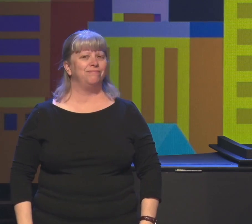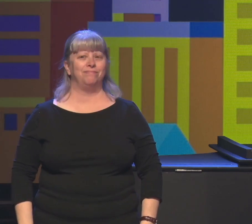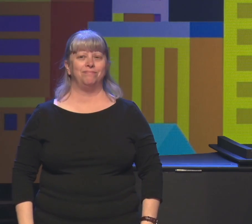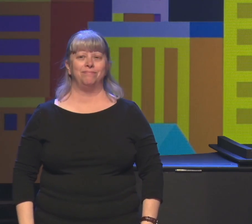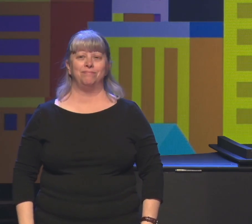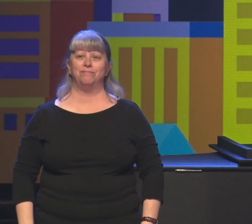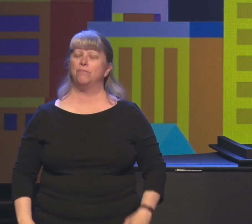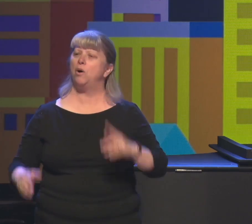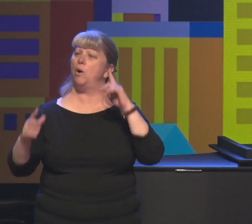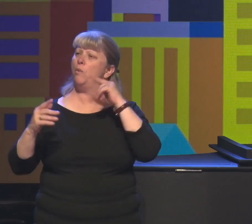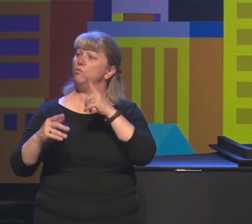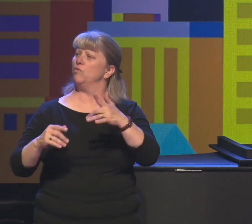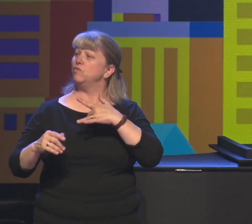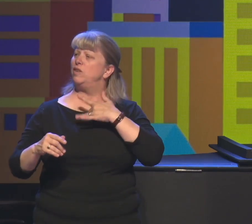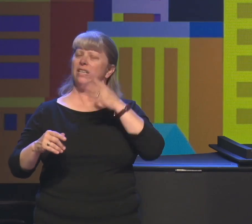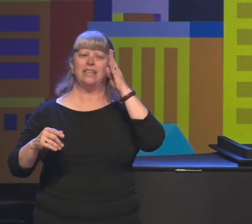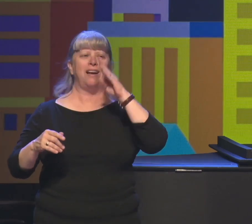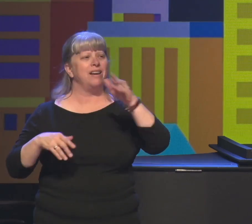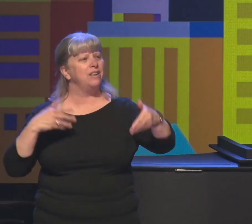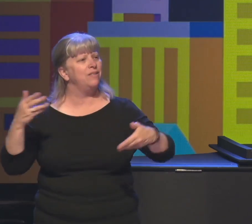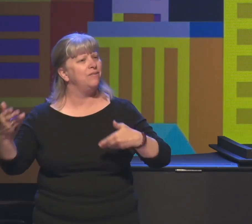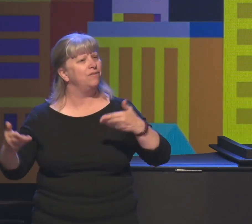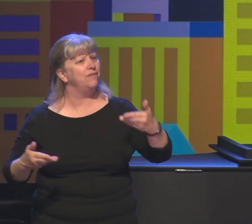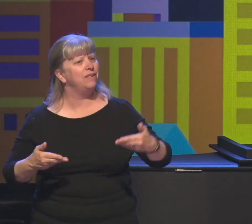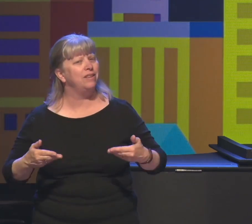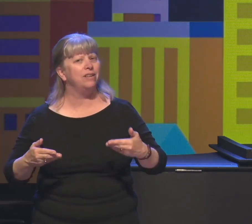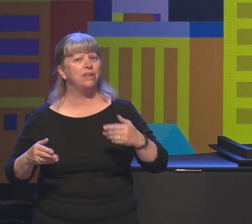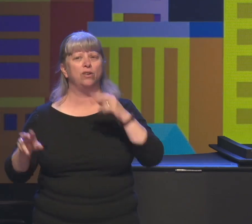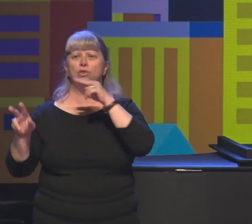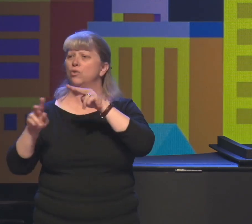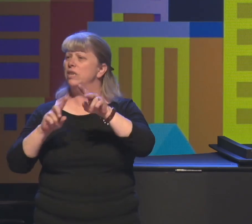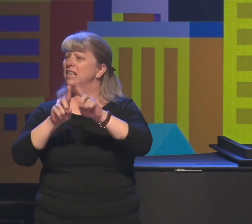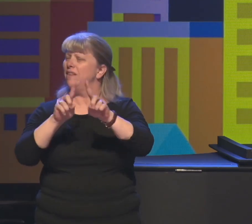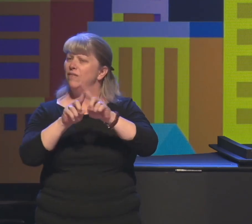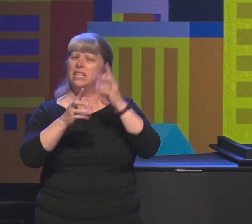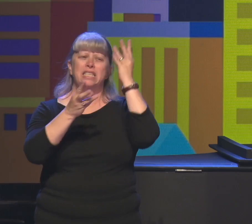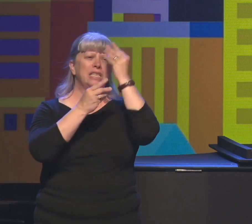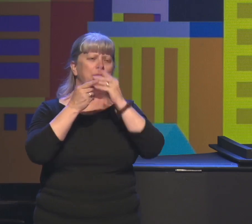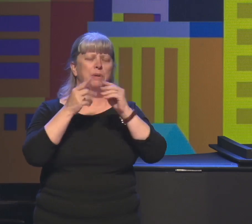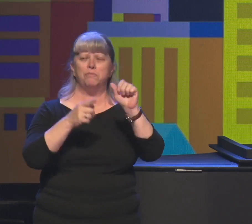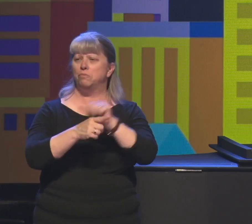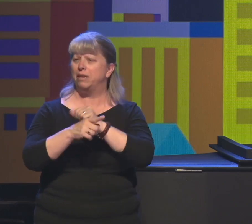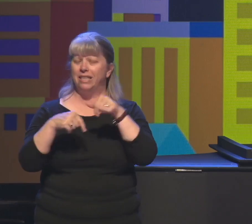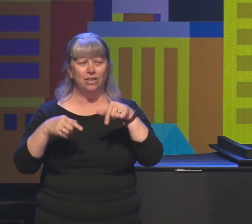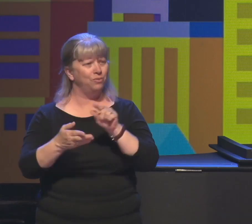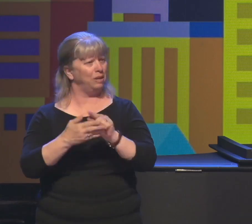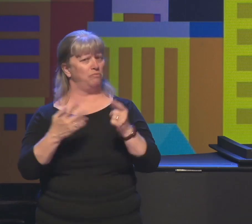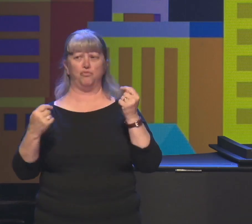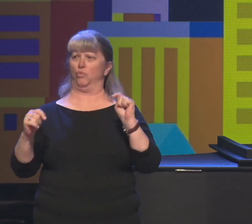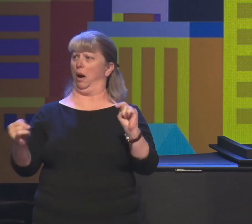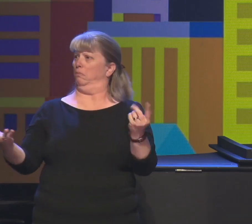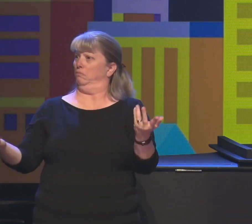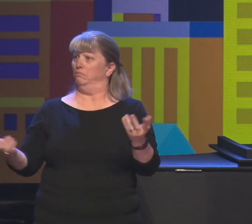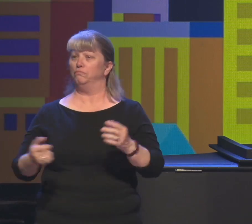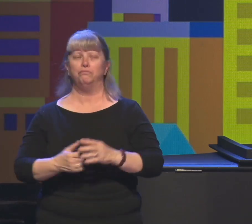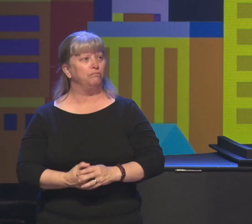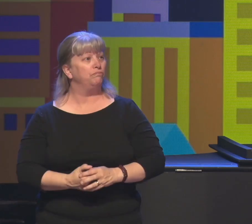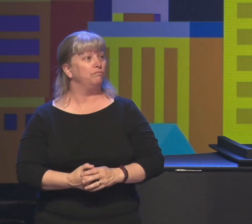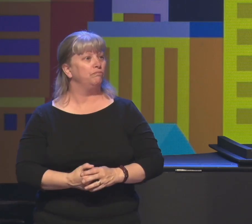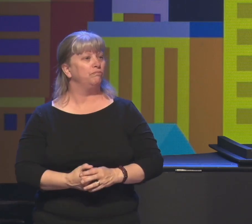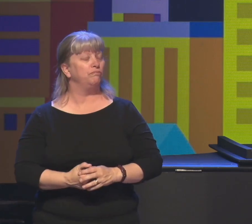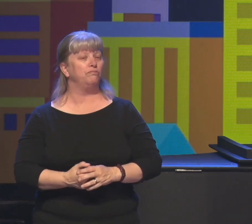I hope that you sense that God's inviting you into looking at a couple of different contemplative practices this week. Give it a shot, right?